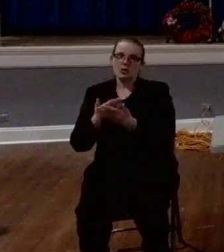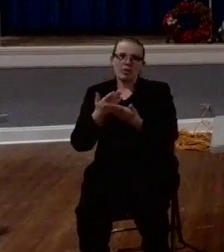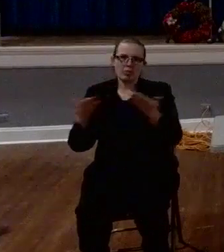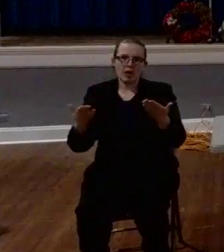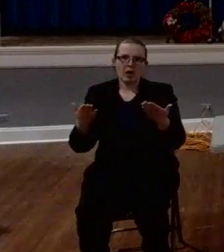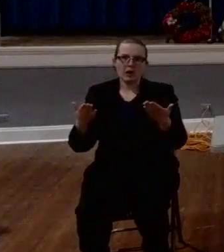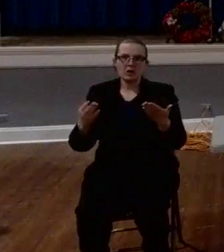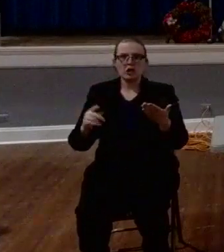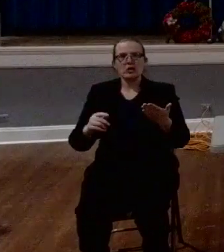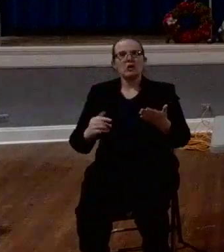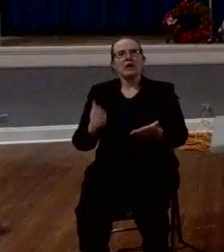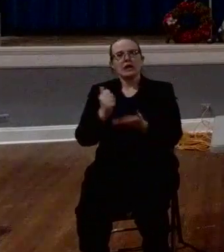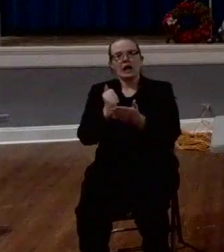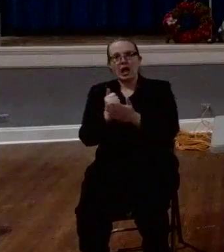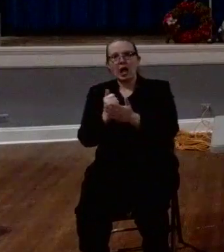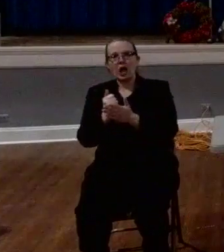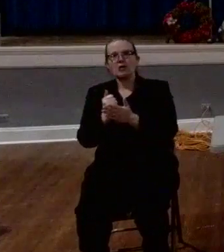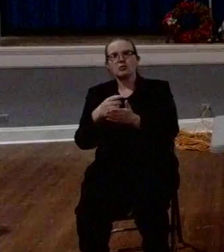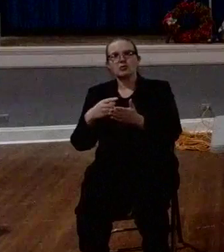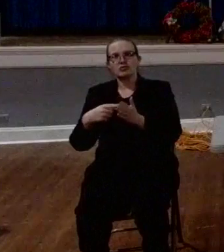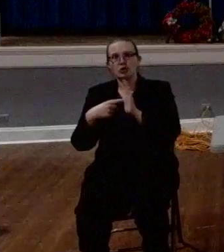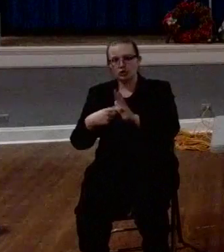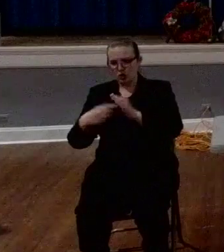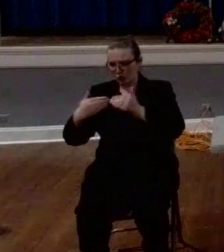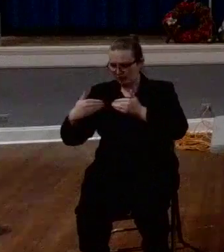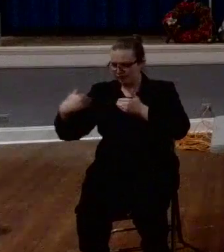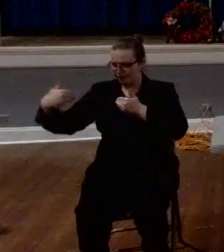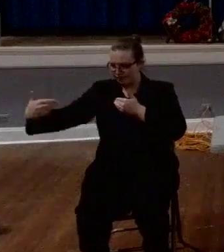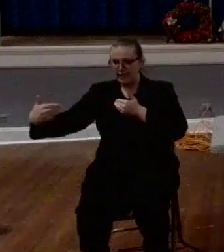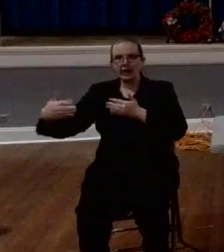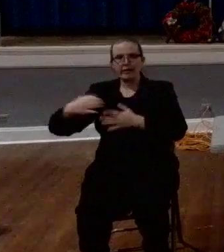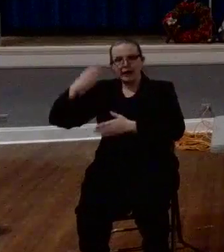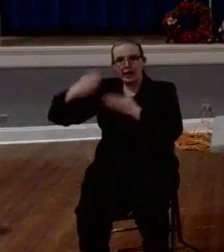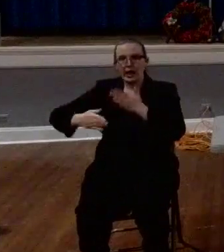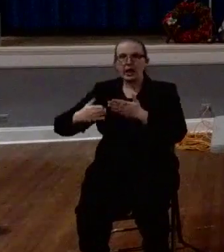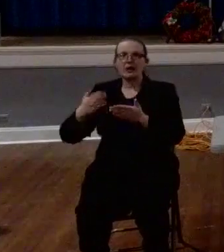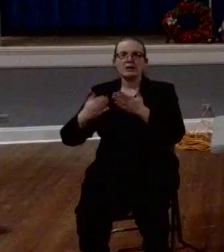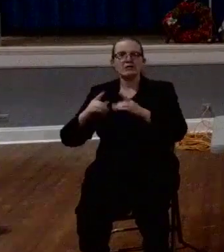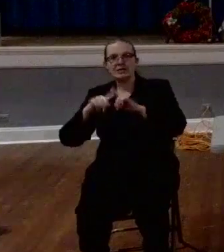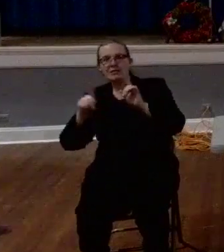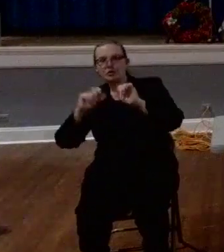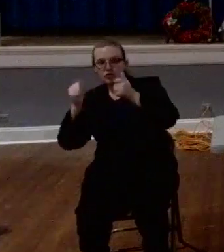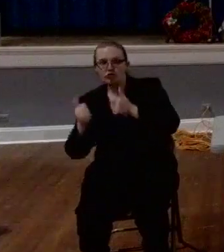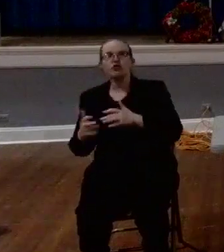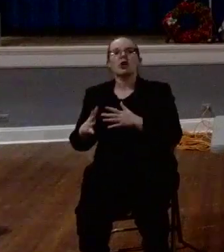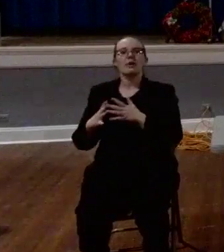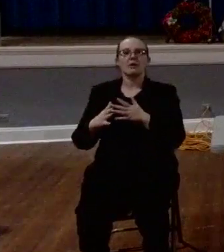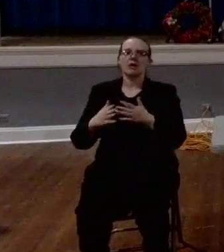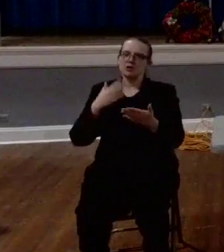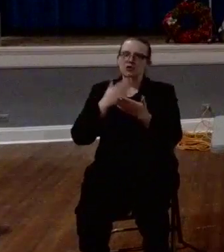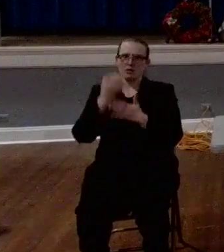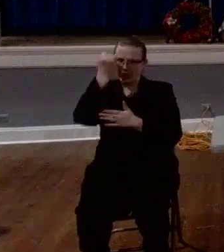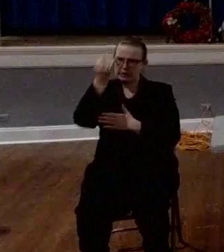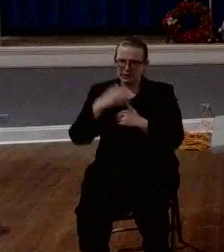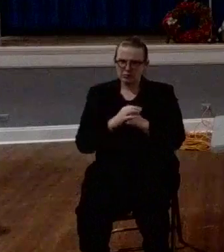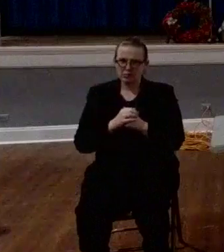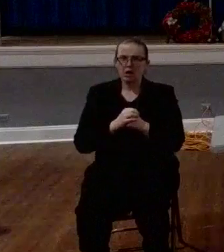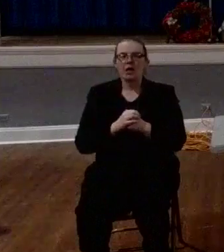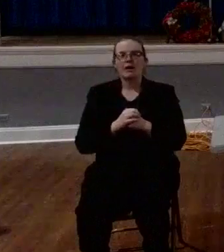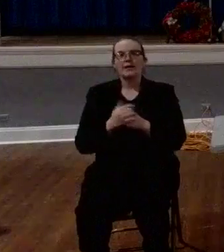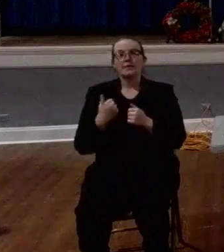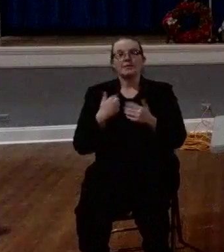helps define the bounds of the park. So whether it is a different shape, different config, it's a really good move. I will